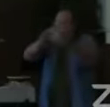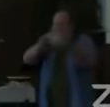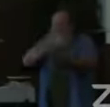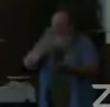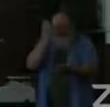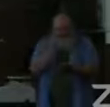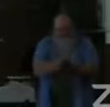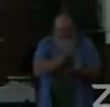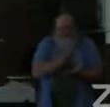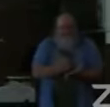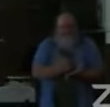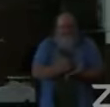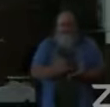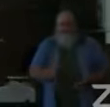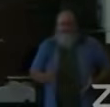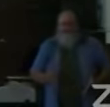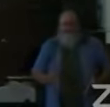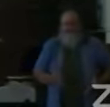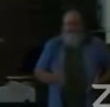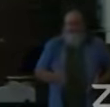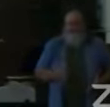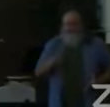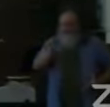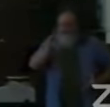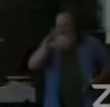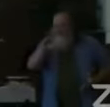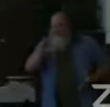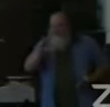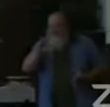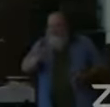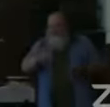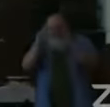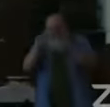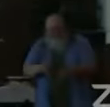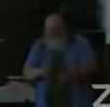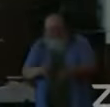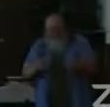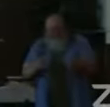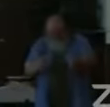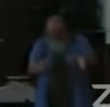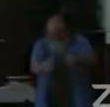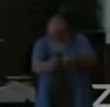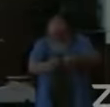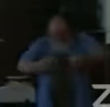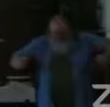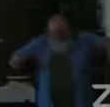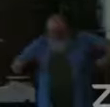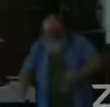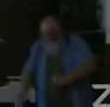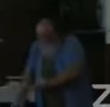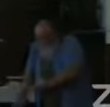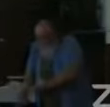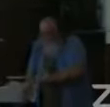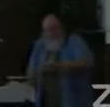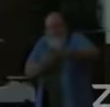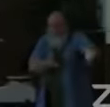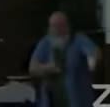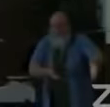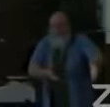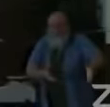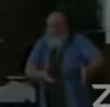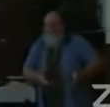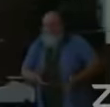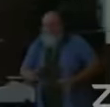Shadrach, Meshach, and Abednego got thrown into a fiery furnace. God didn't put the fire out. God joined them